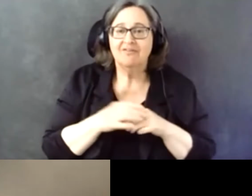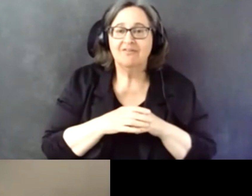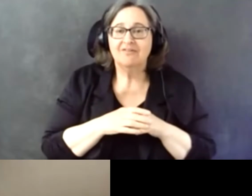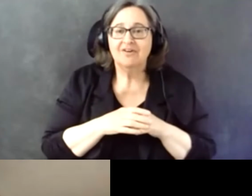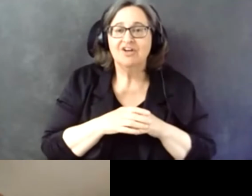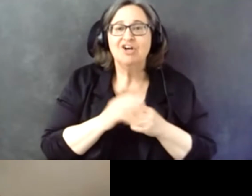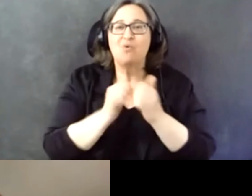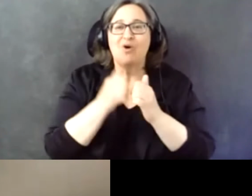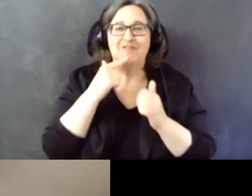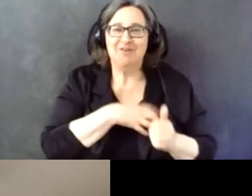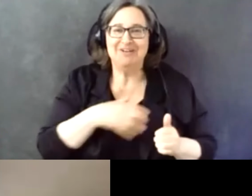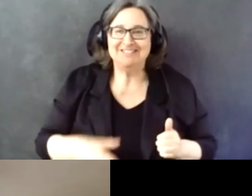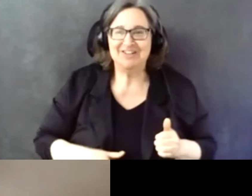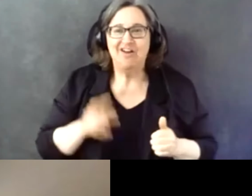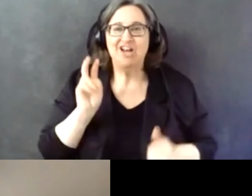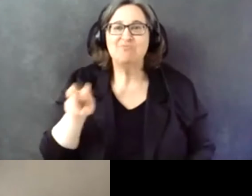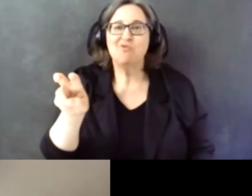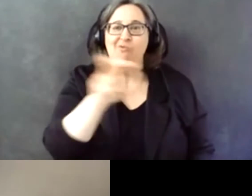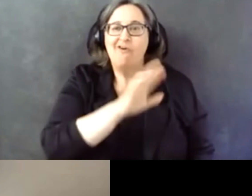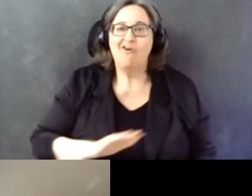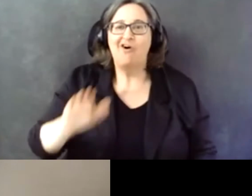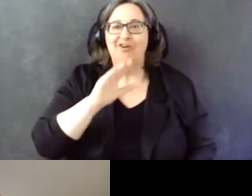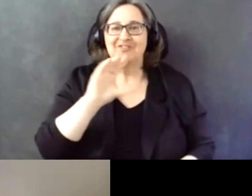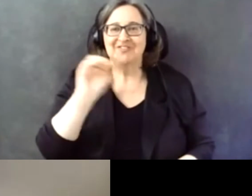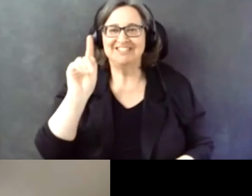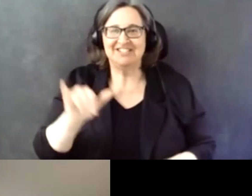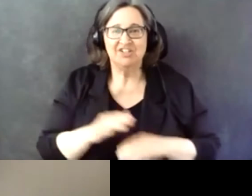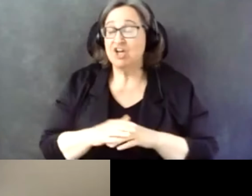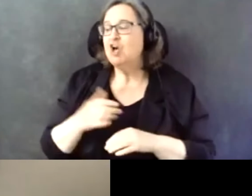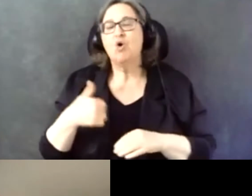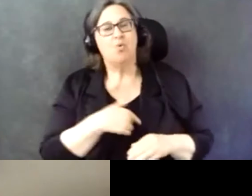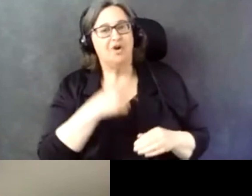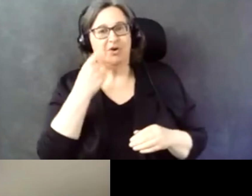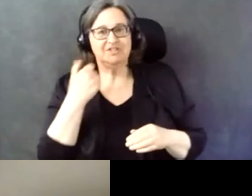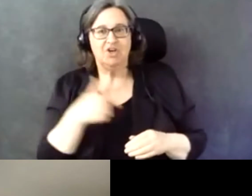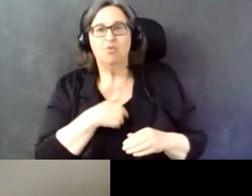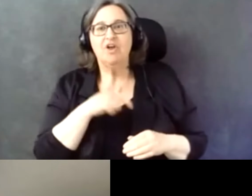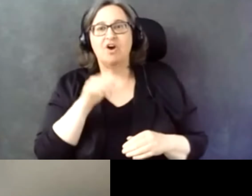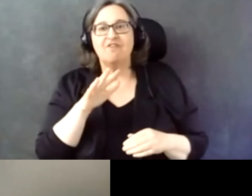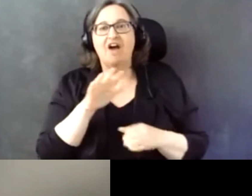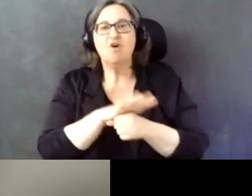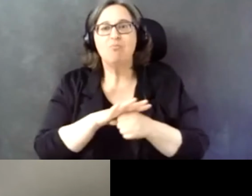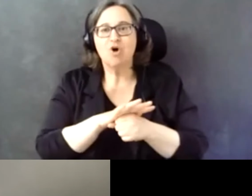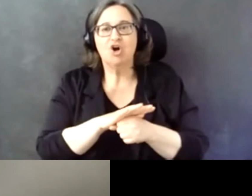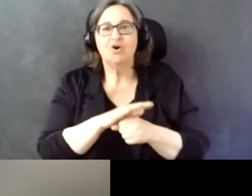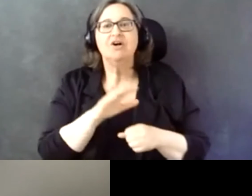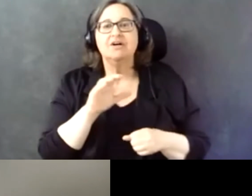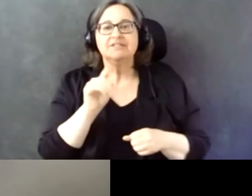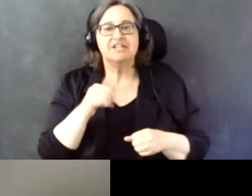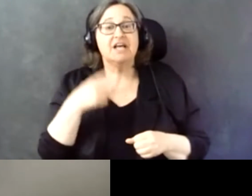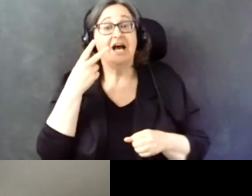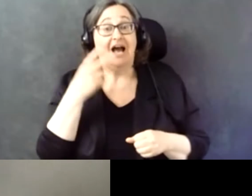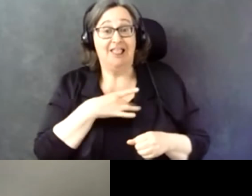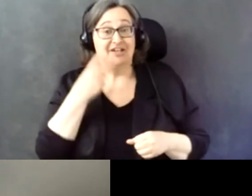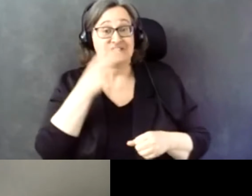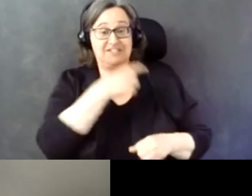for mayor and it's taking me all over the city we understand we're a five borough city i like to see that seat belt so i'm very happy about